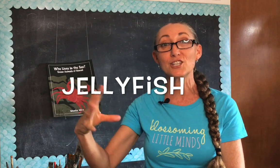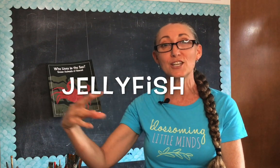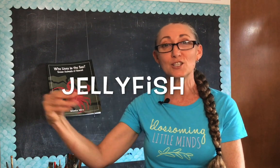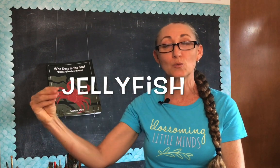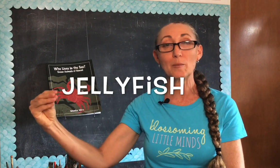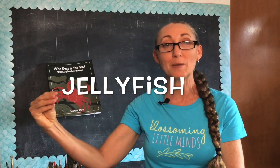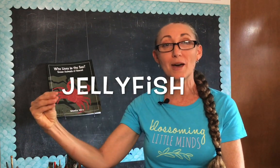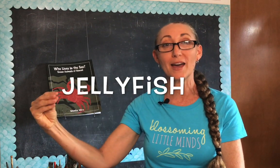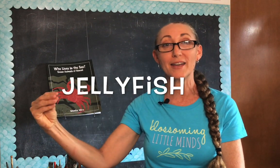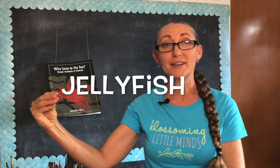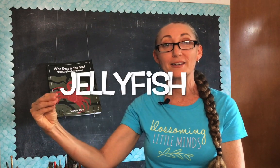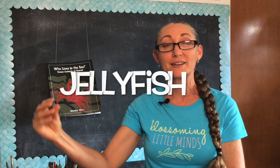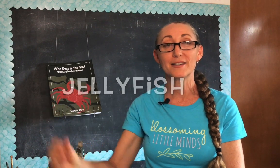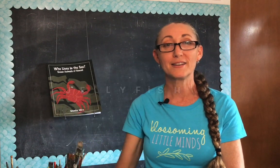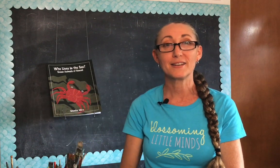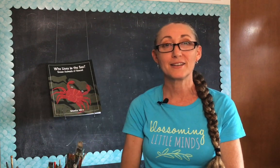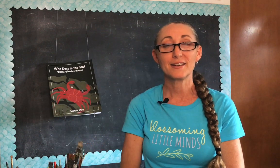is swimming by.